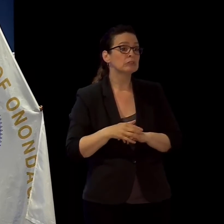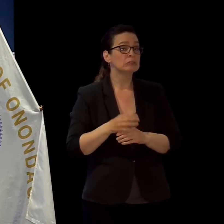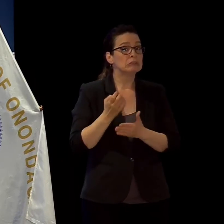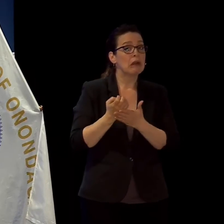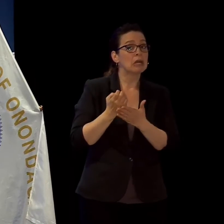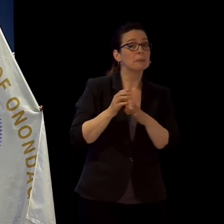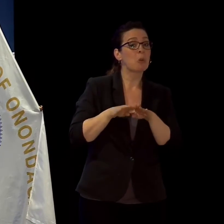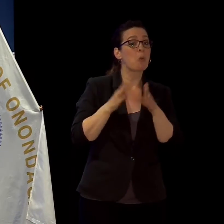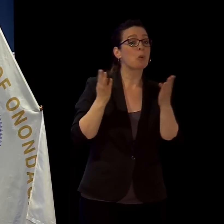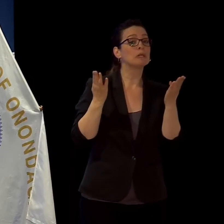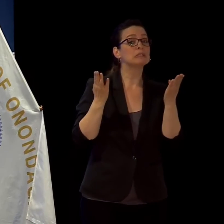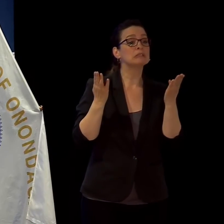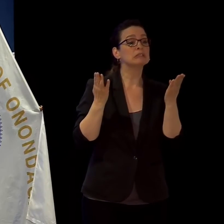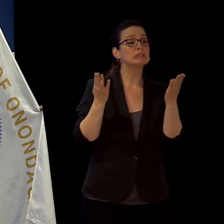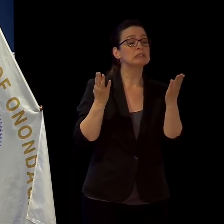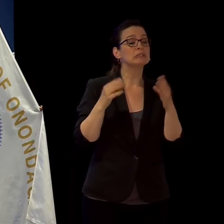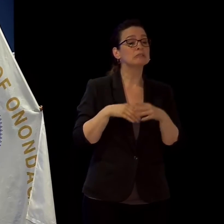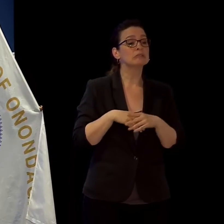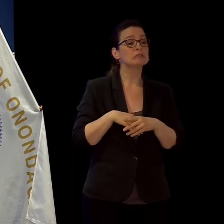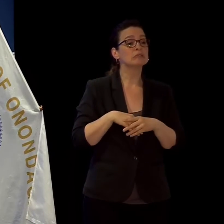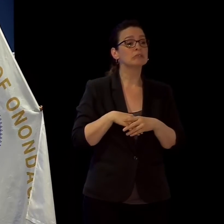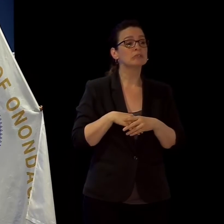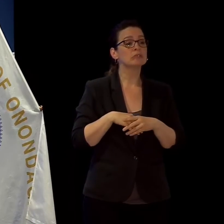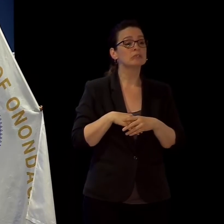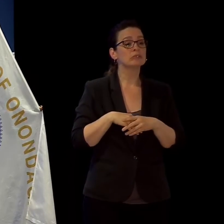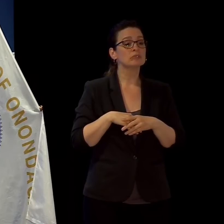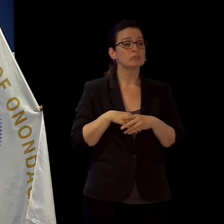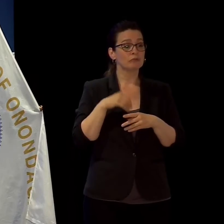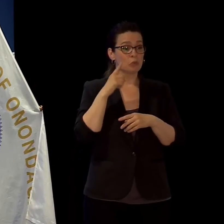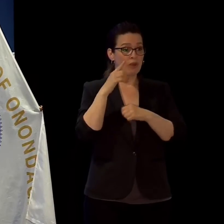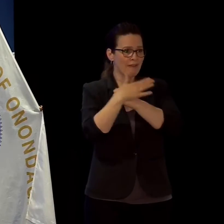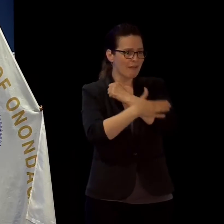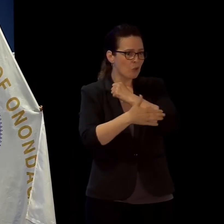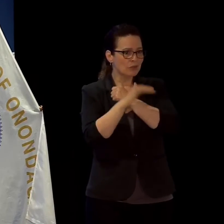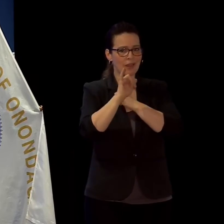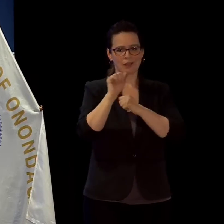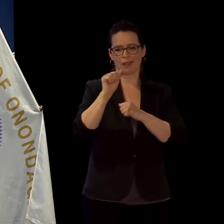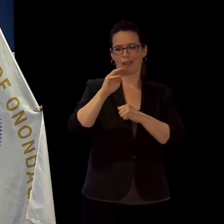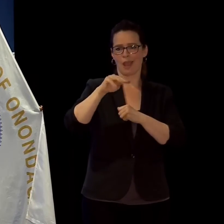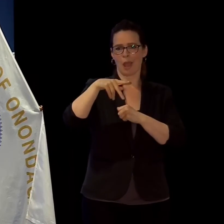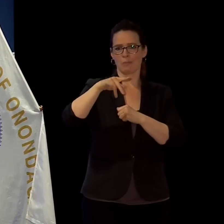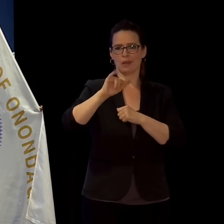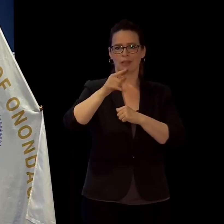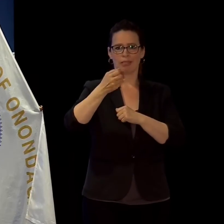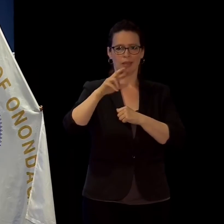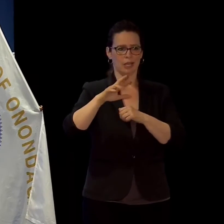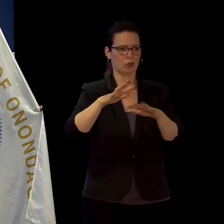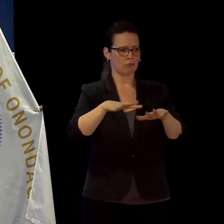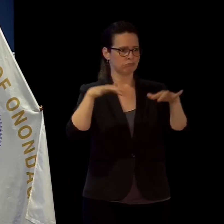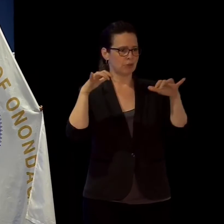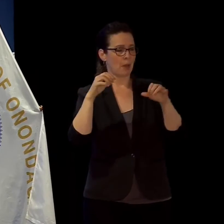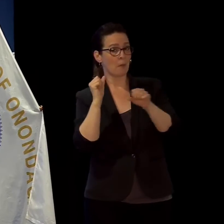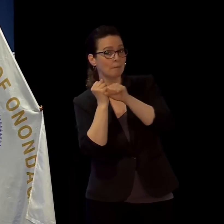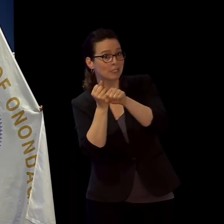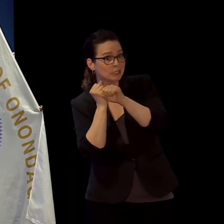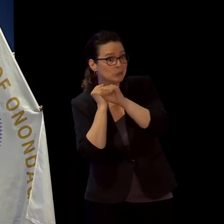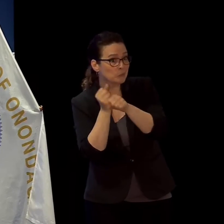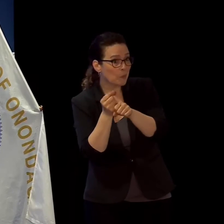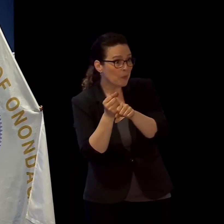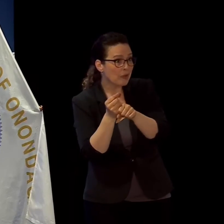the sites that we have in the county, the AMP or ballpark? Yeah, I do. I